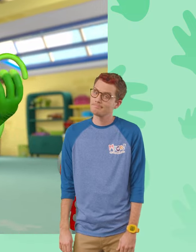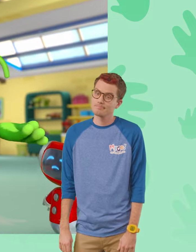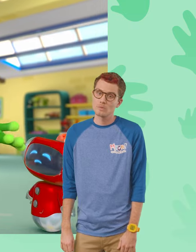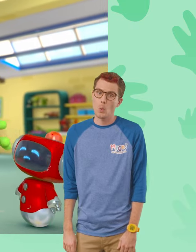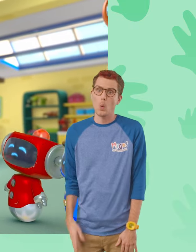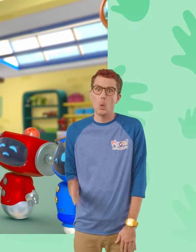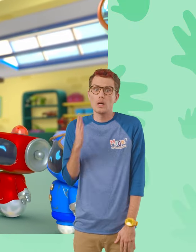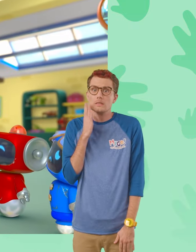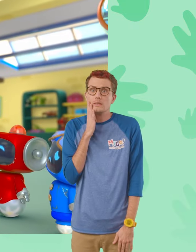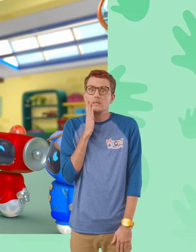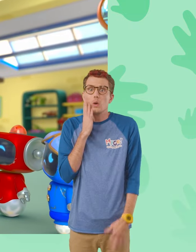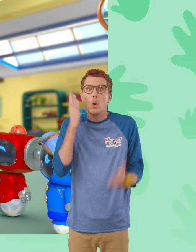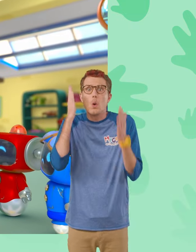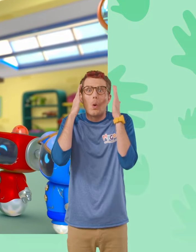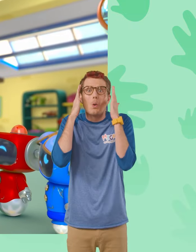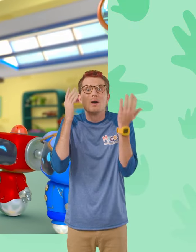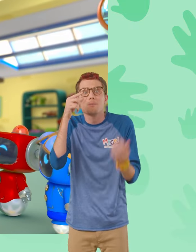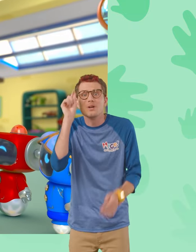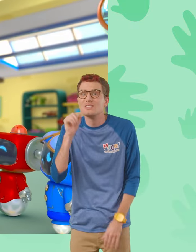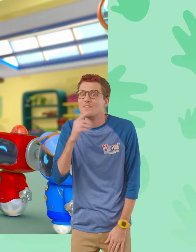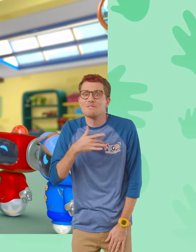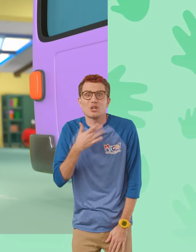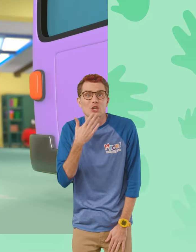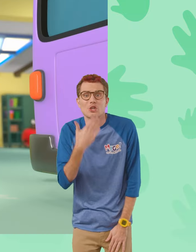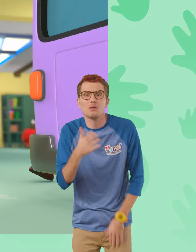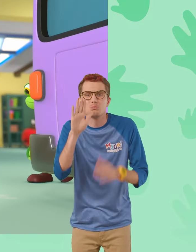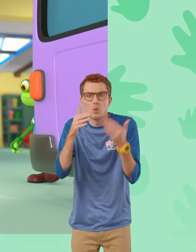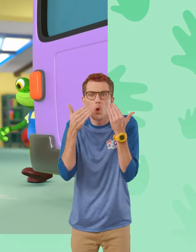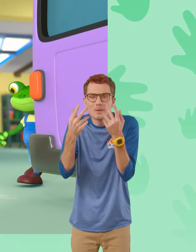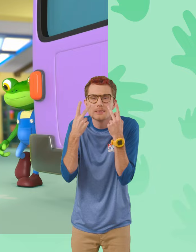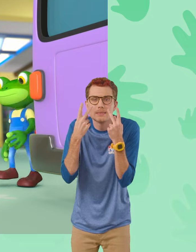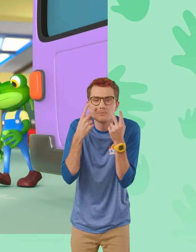Oh dear, Bobby's not well at all.